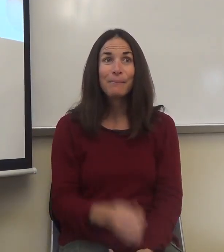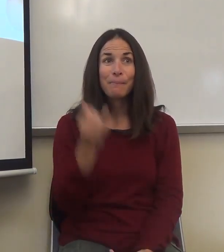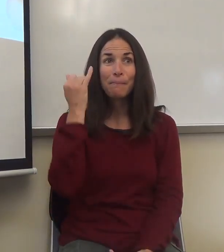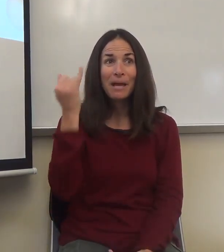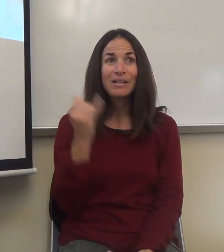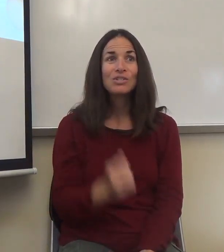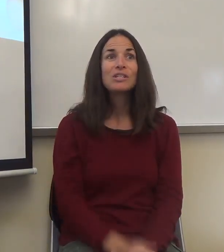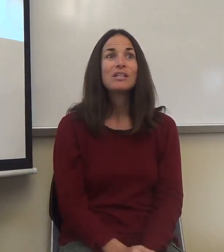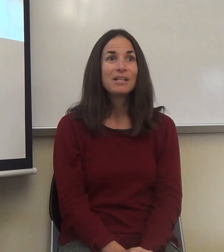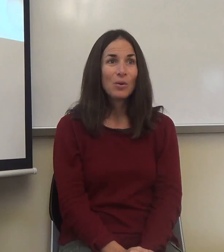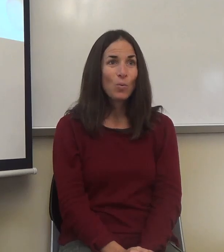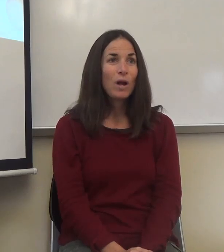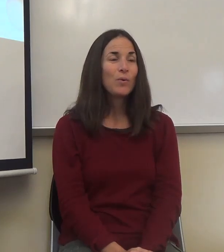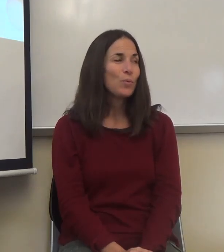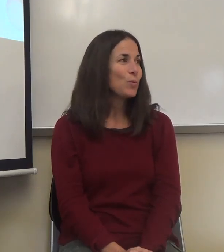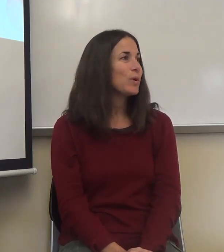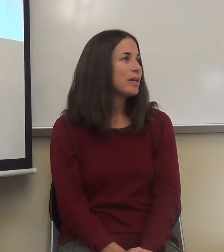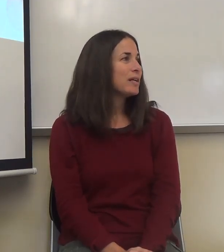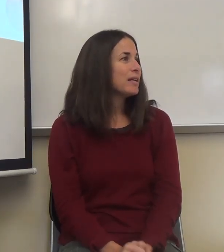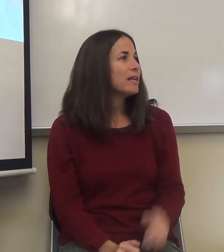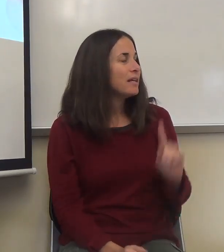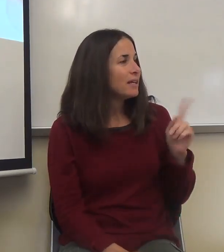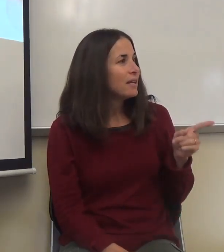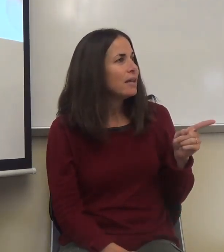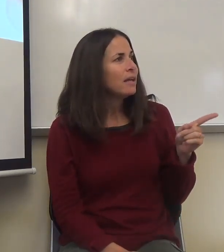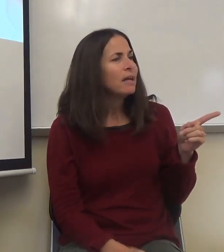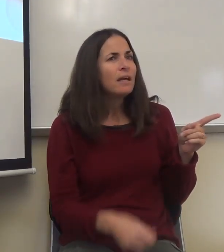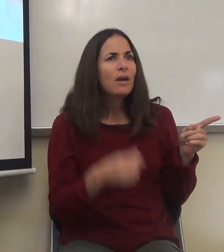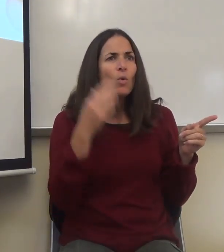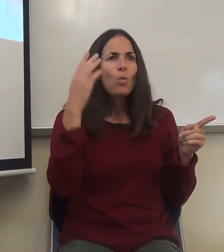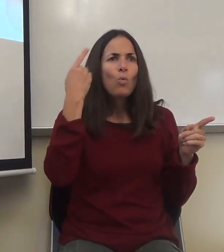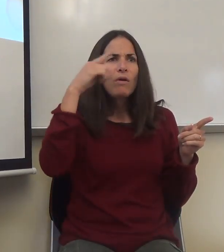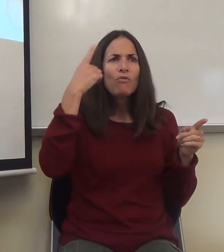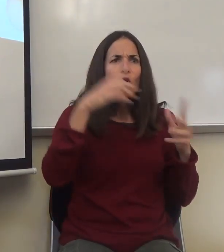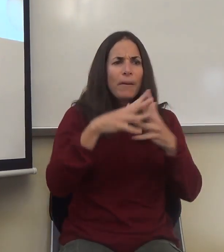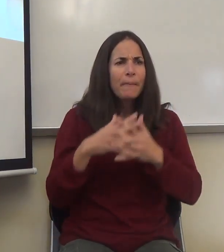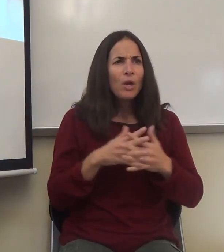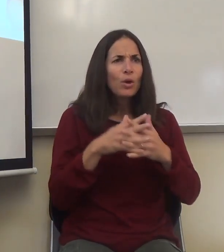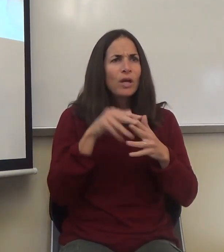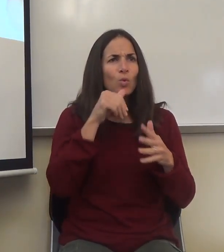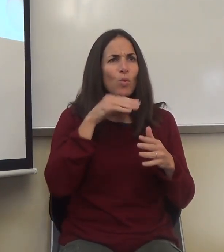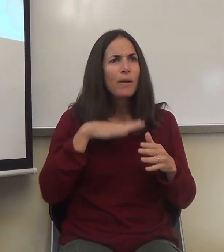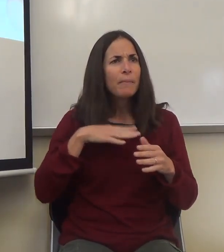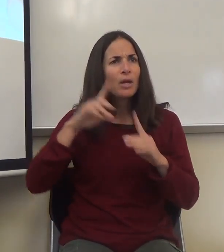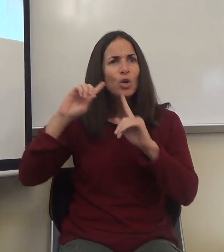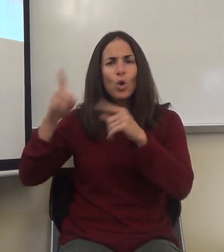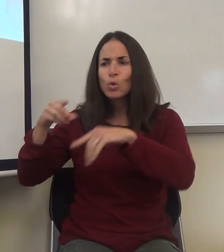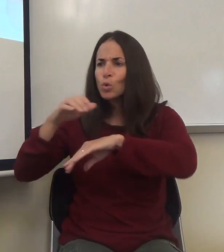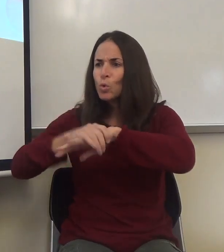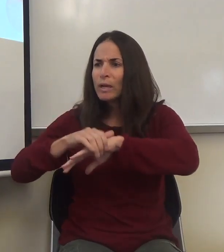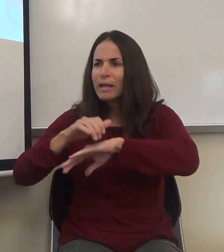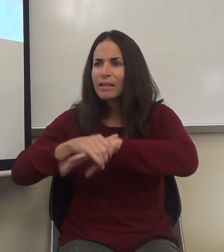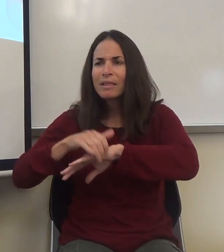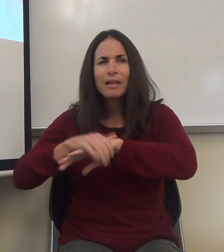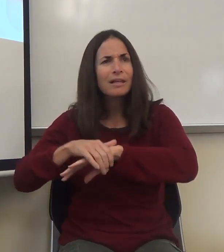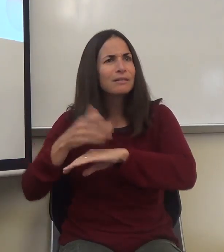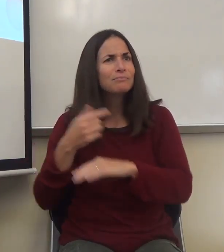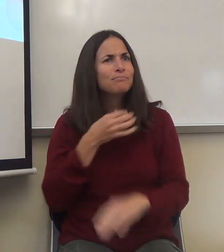Yeah, so this is actually a pretty funny story if you think about it. These women went all the way over there and they wouldn't let them in because they were women. They weren't